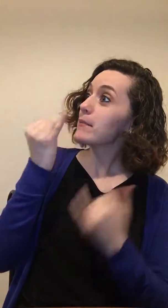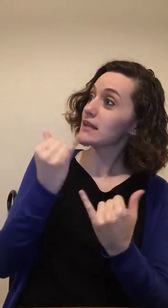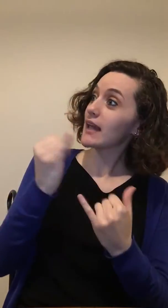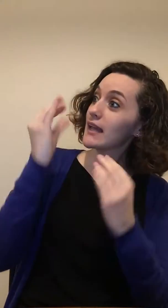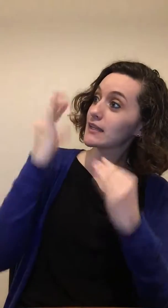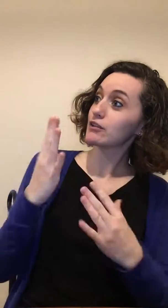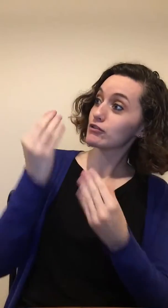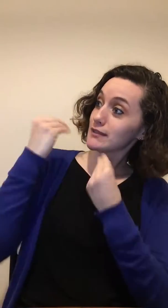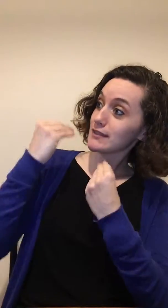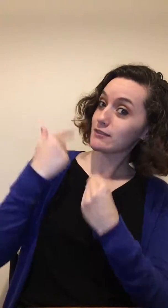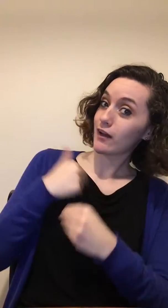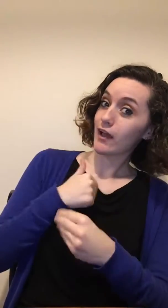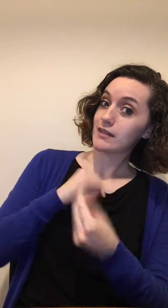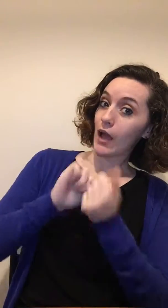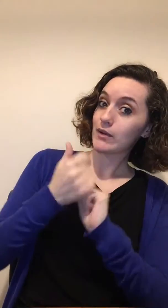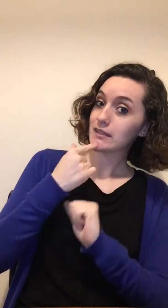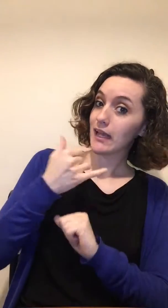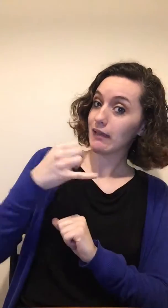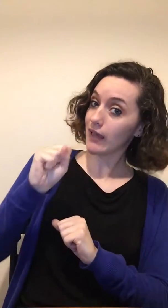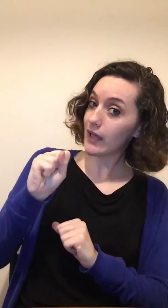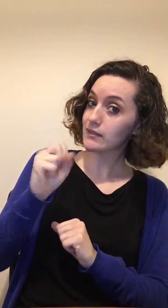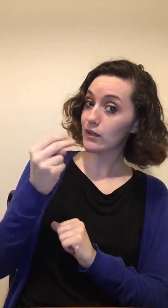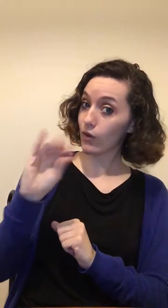teaching us how to say yes and no." "Really?" "Yup."